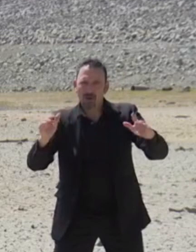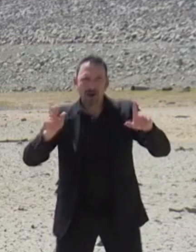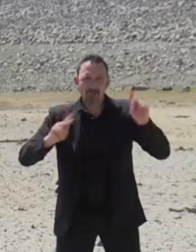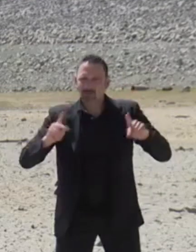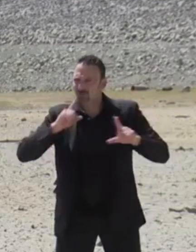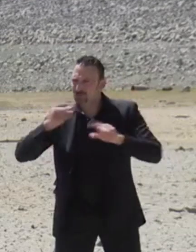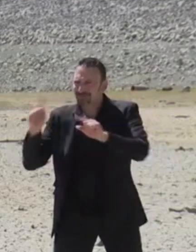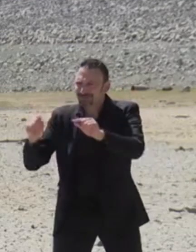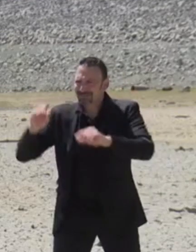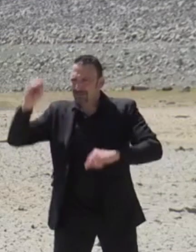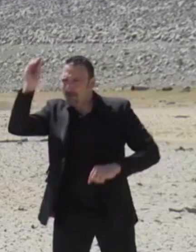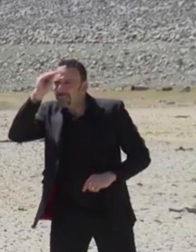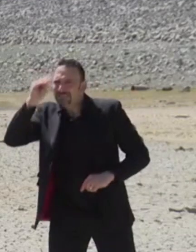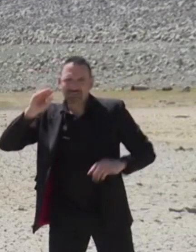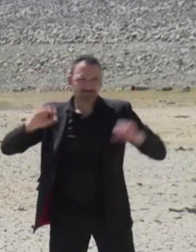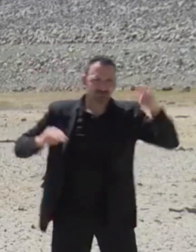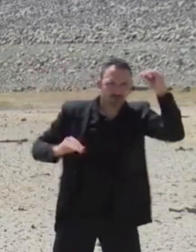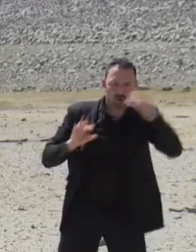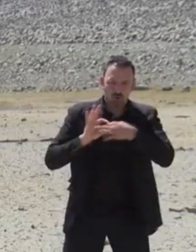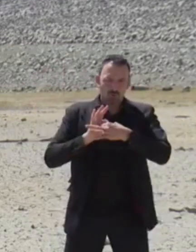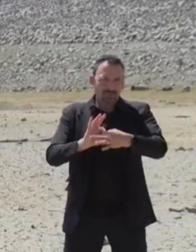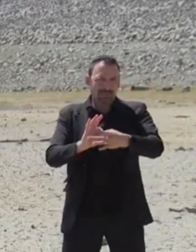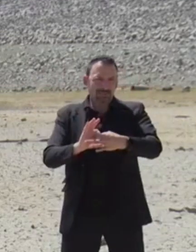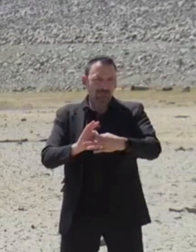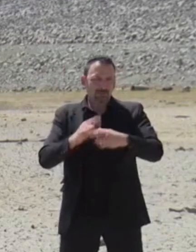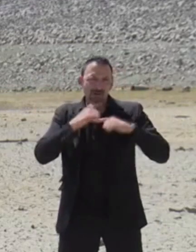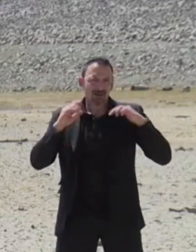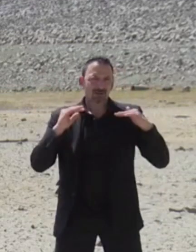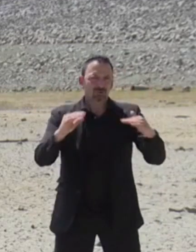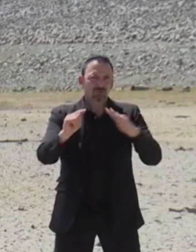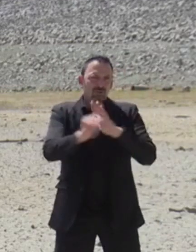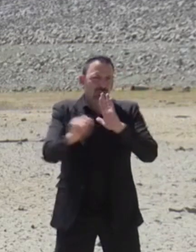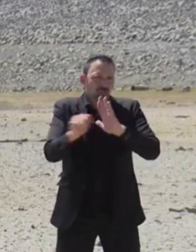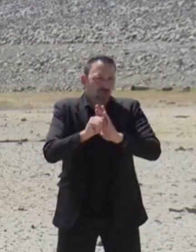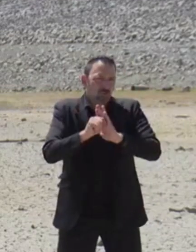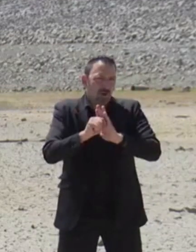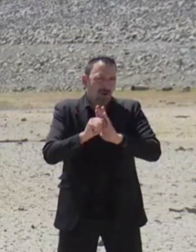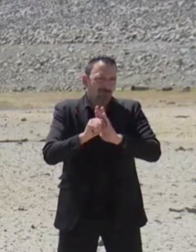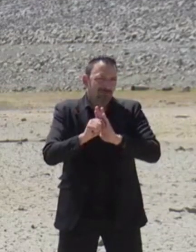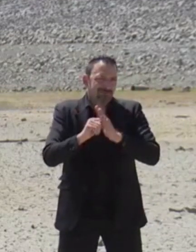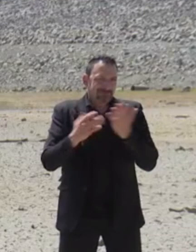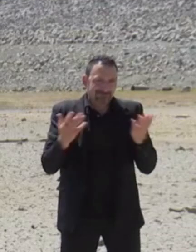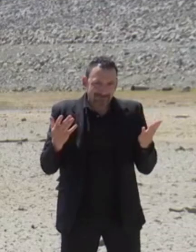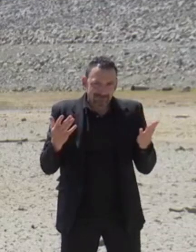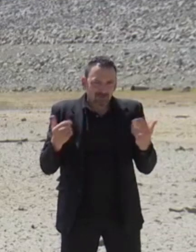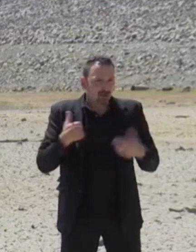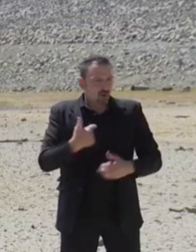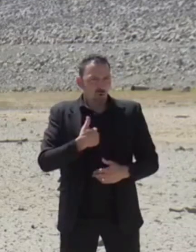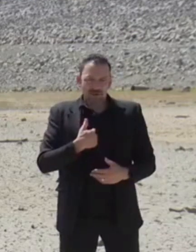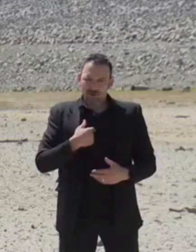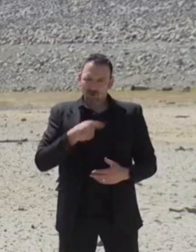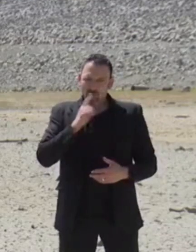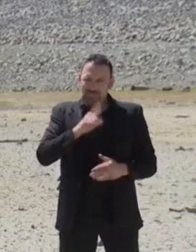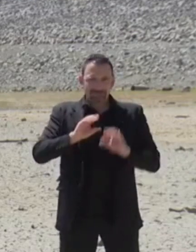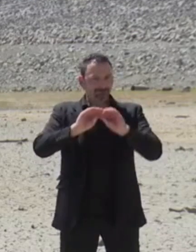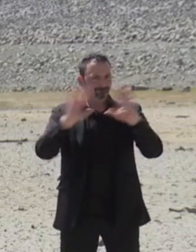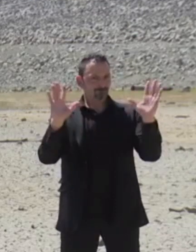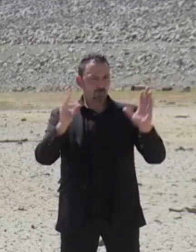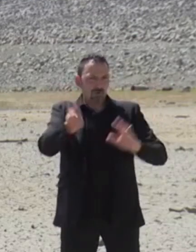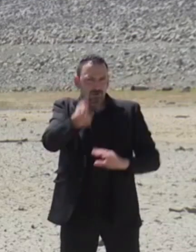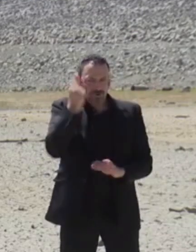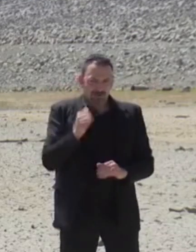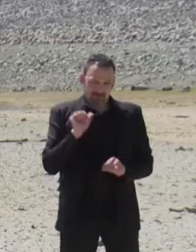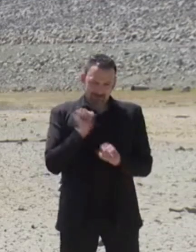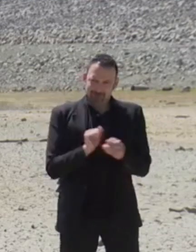shapes opinions around droughts. We are not ideological about our approach. We're very pragmatic about our approach.